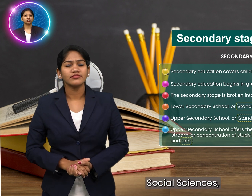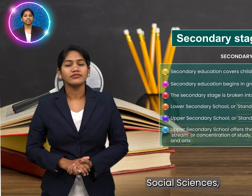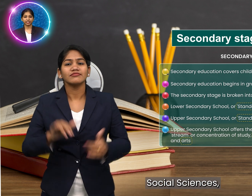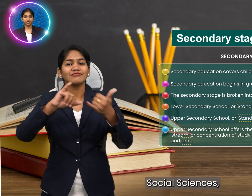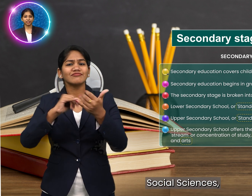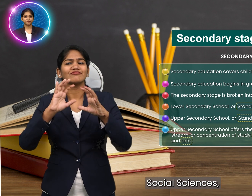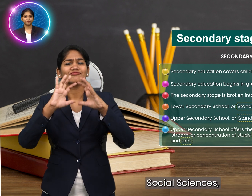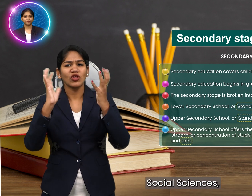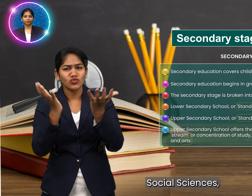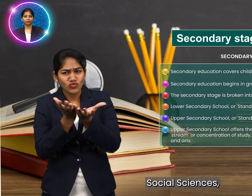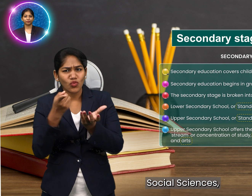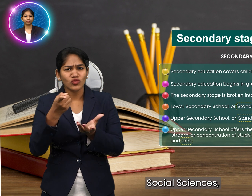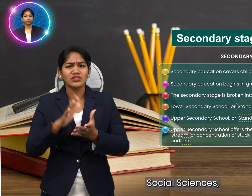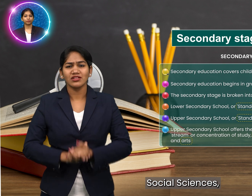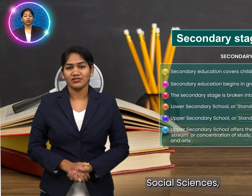social sciences,